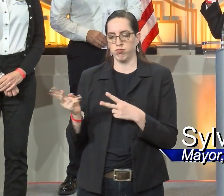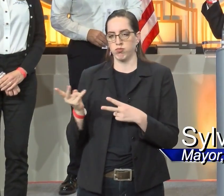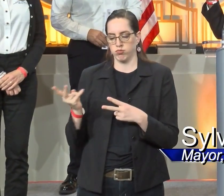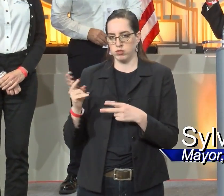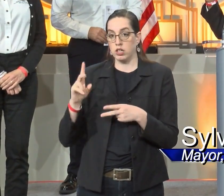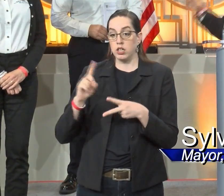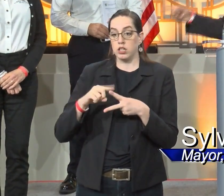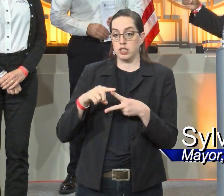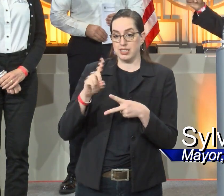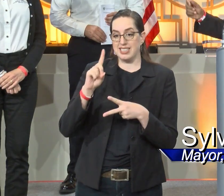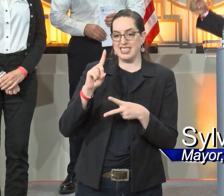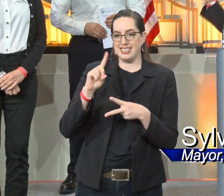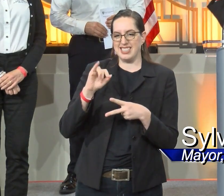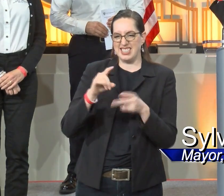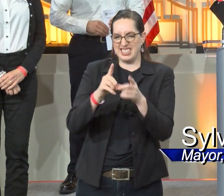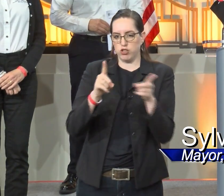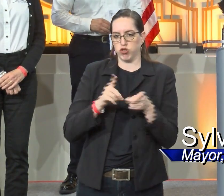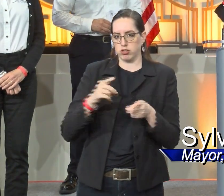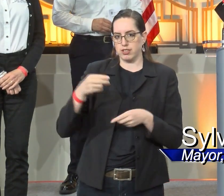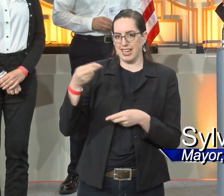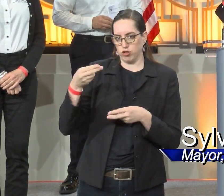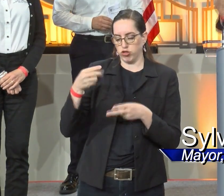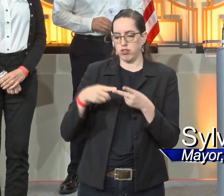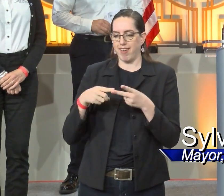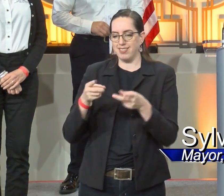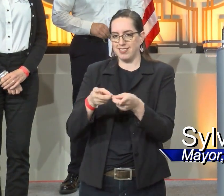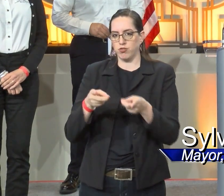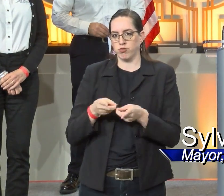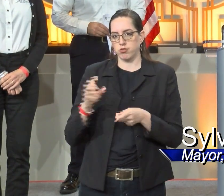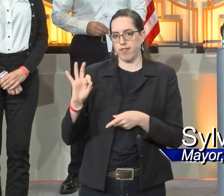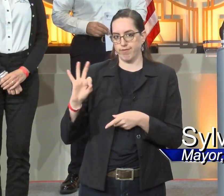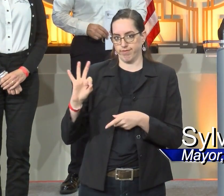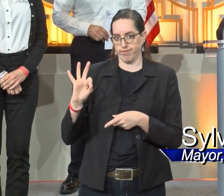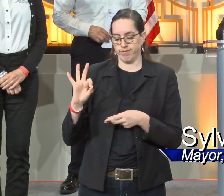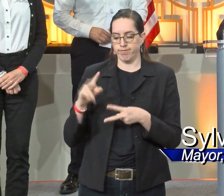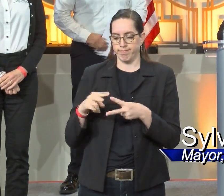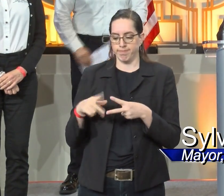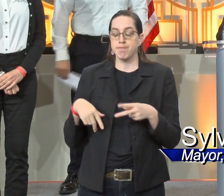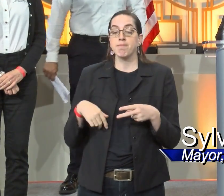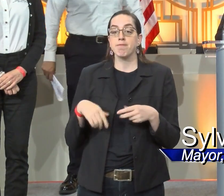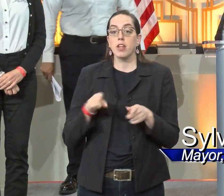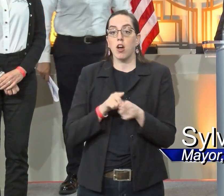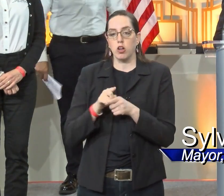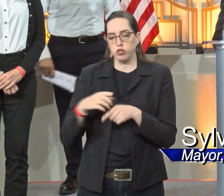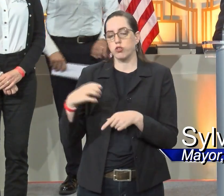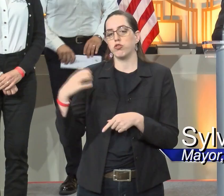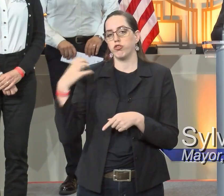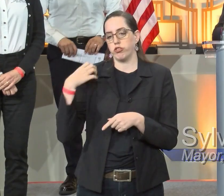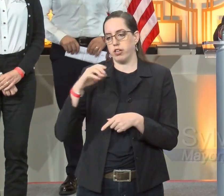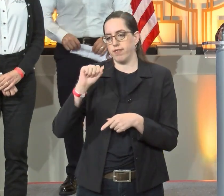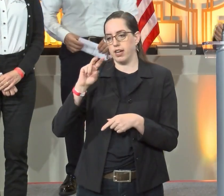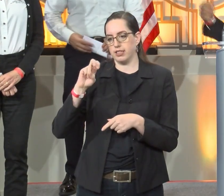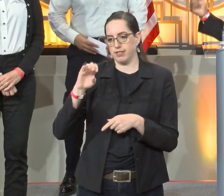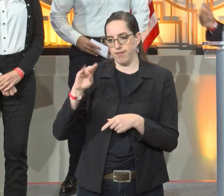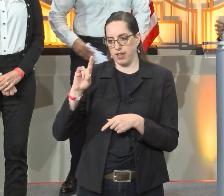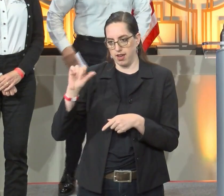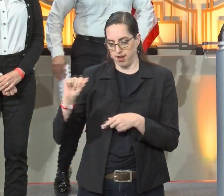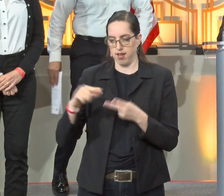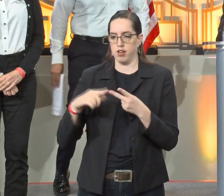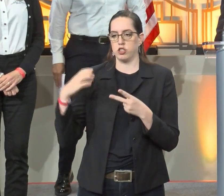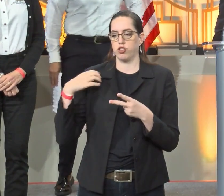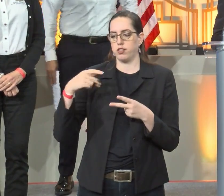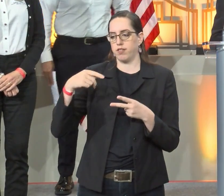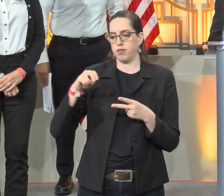District H and District F. And then also Chief Acevedo, Chief